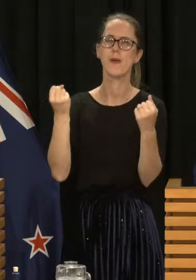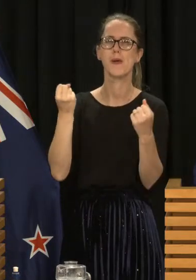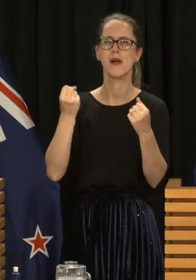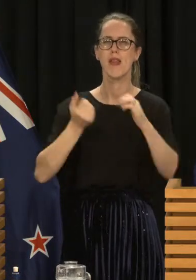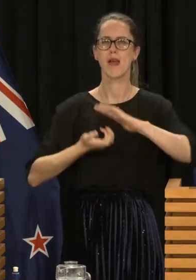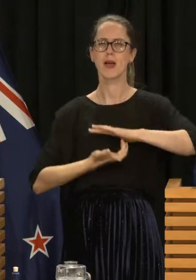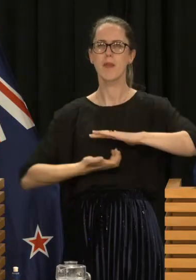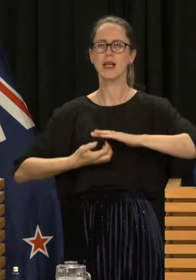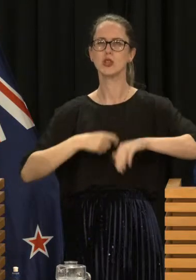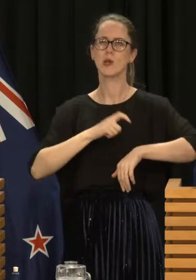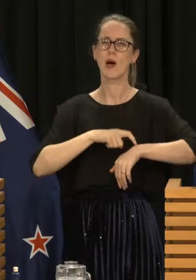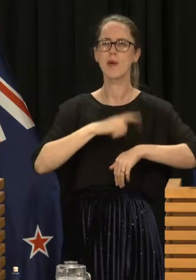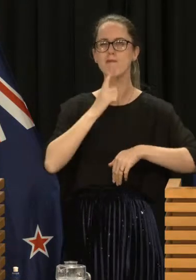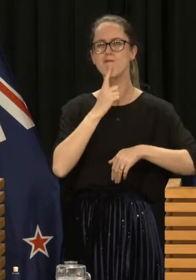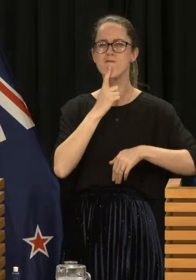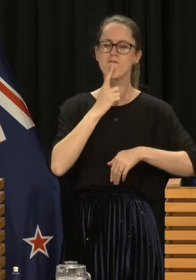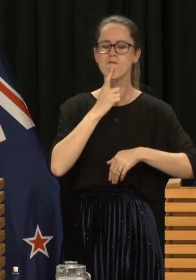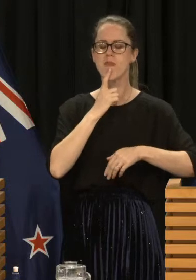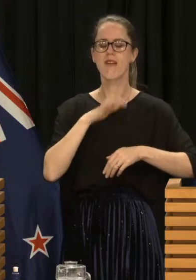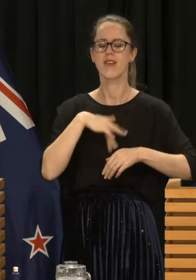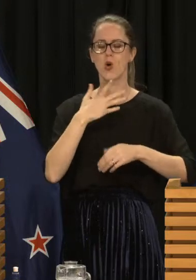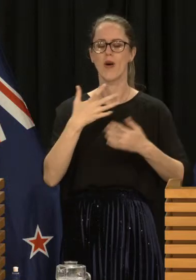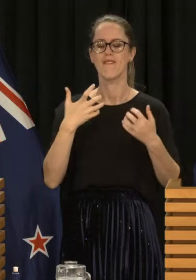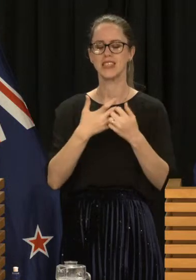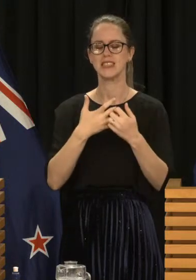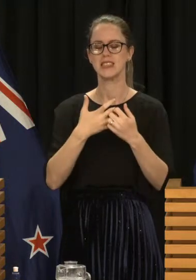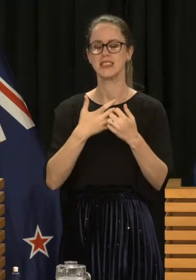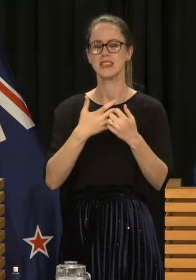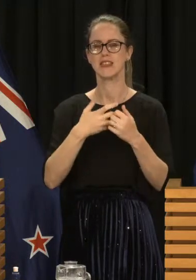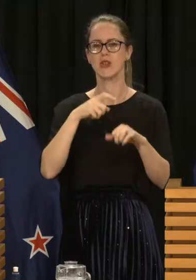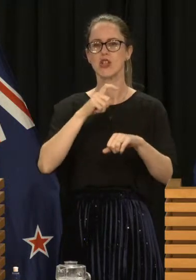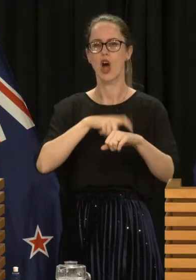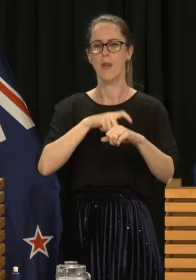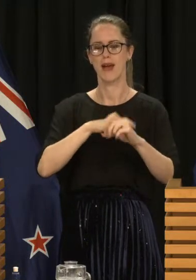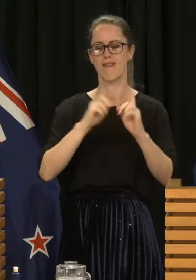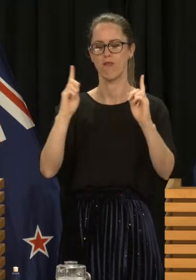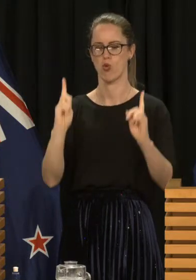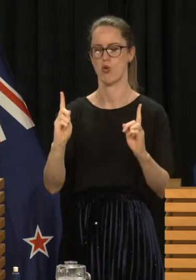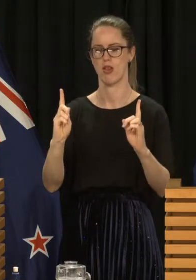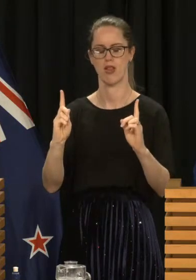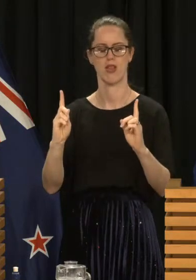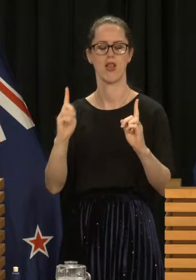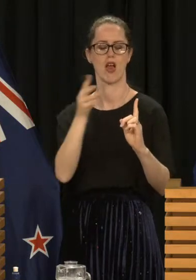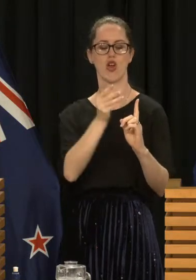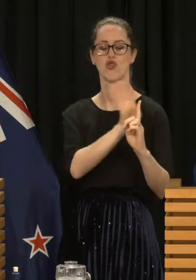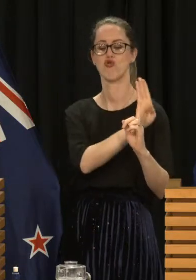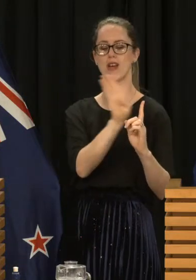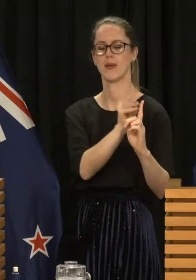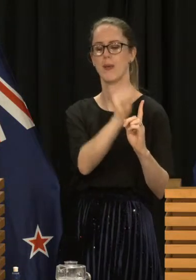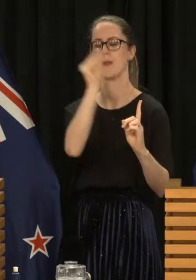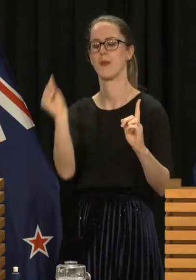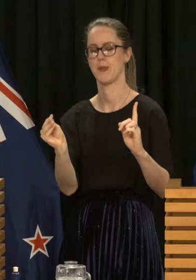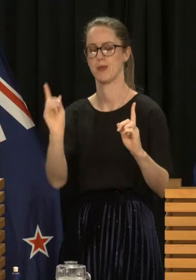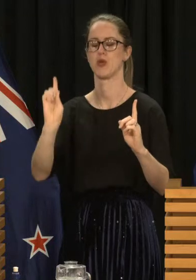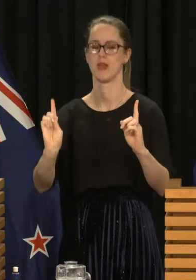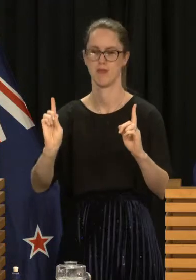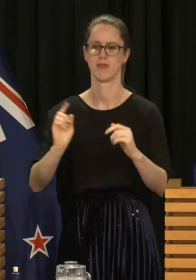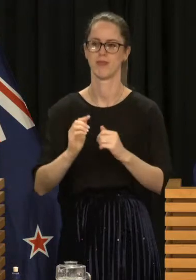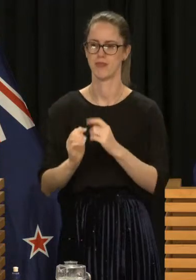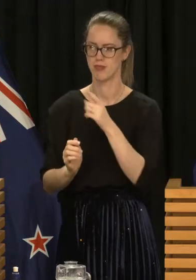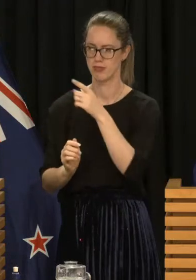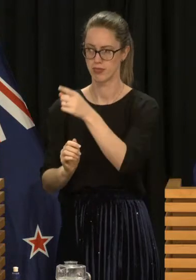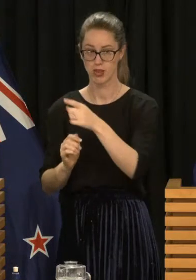incubation period, exposures, that all fits time-wise with a straight transmission. In that